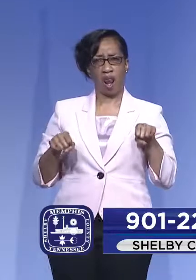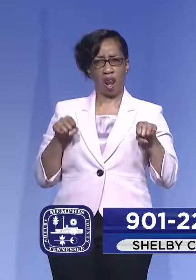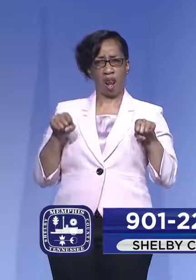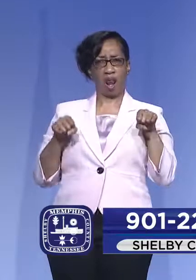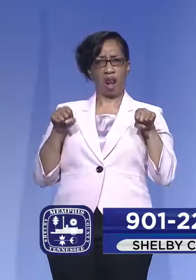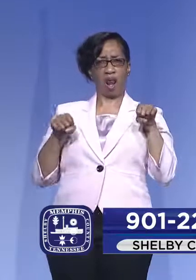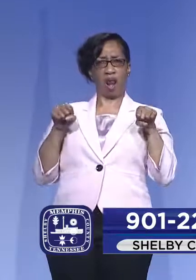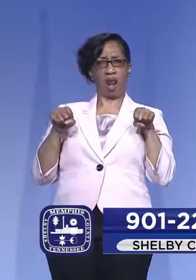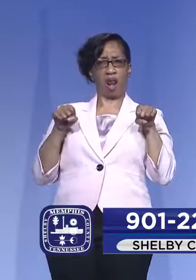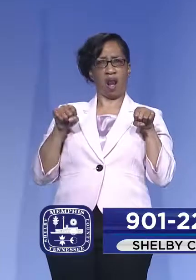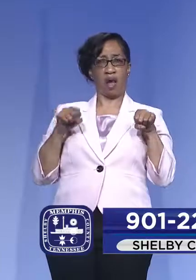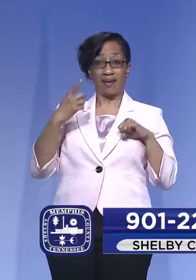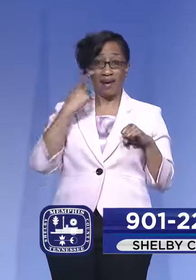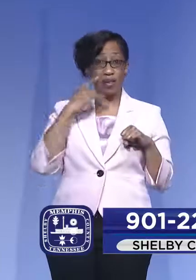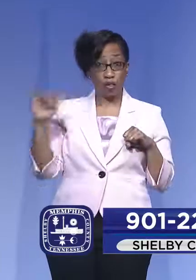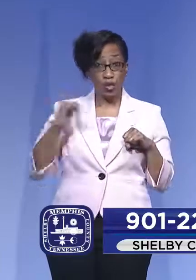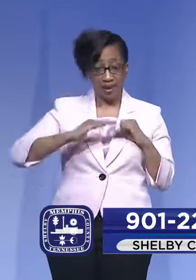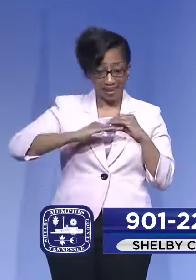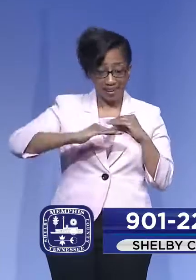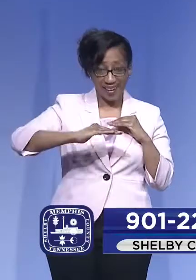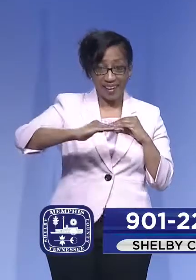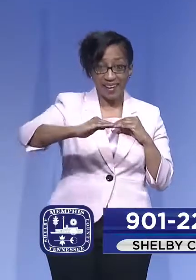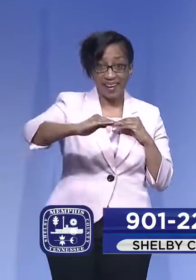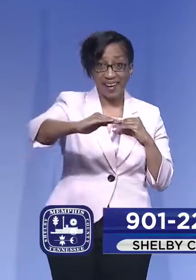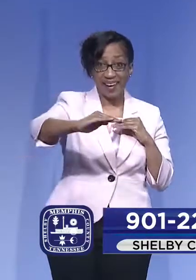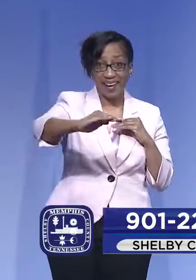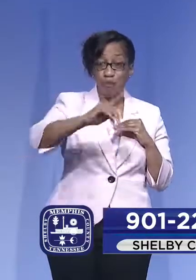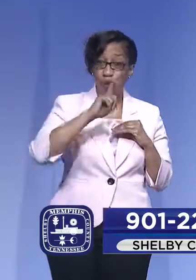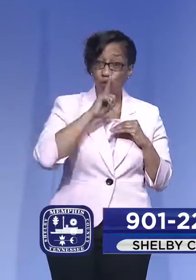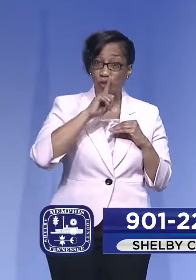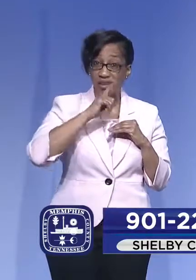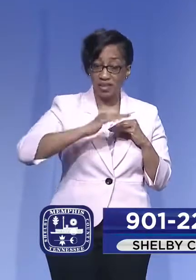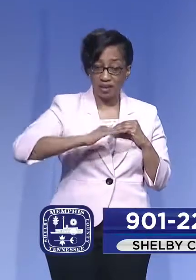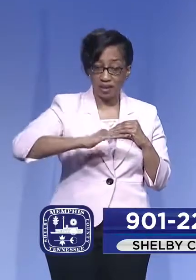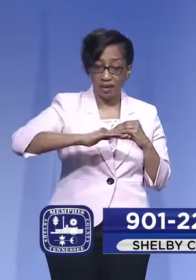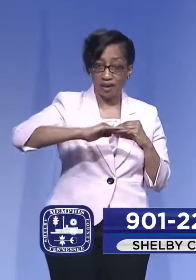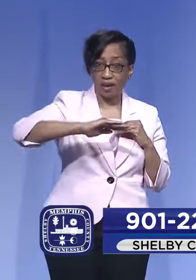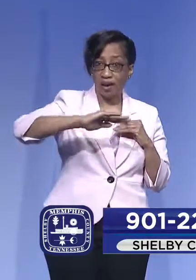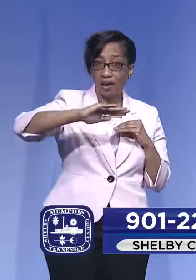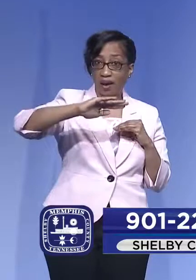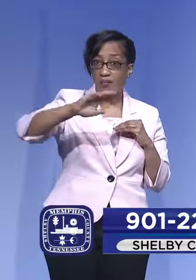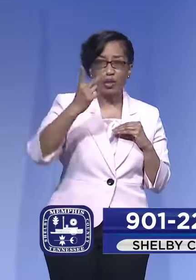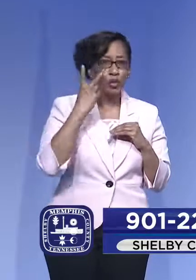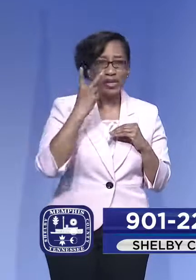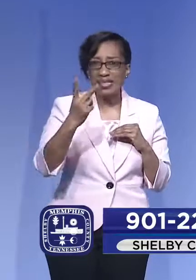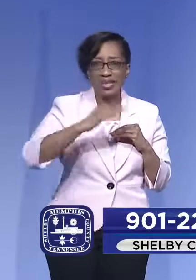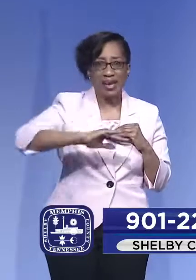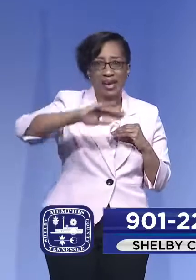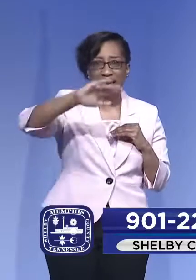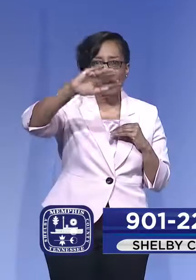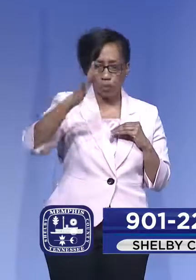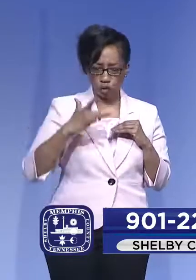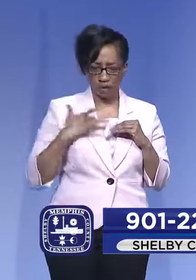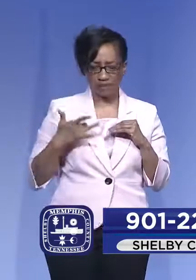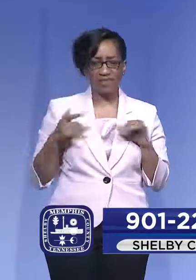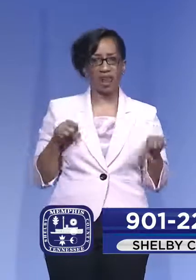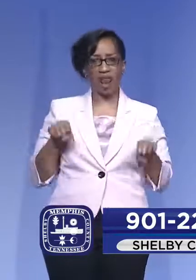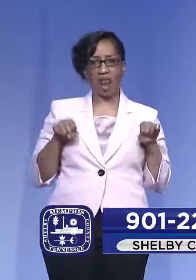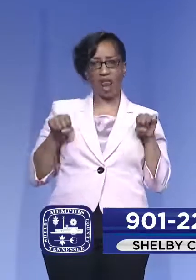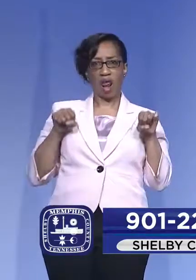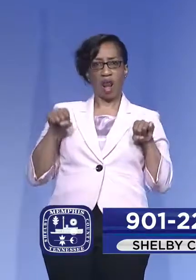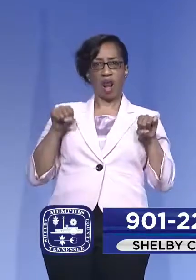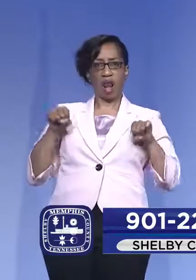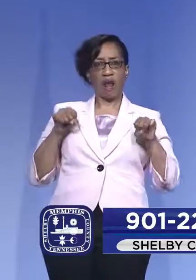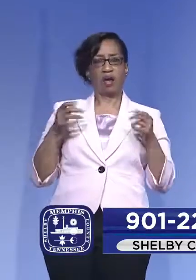where we're at. It looks flat, or it kind of looks flat a little bit, but really there is a slight increase in cases because the reproductive rate